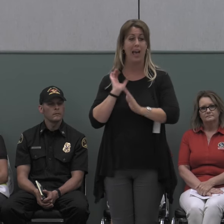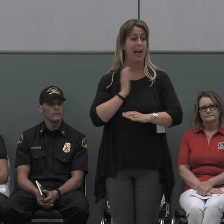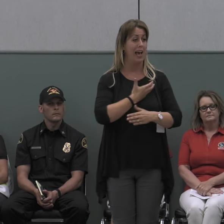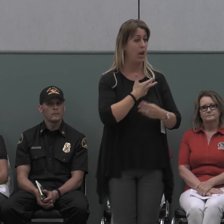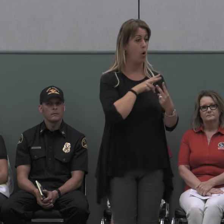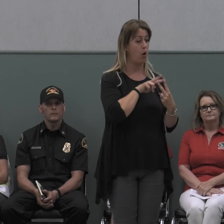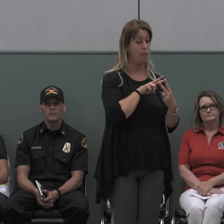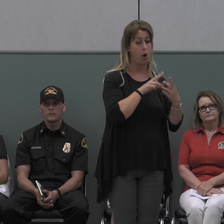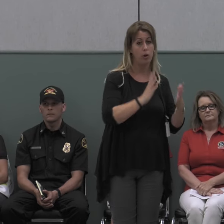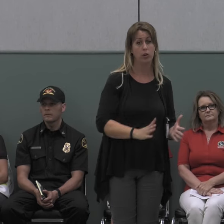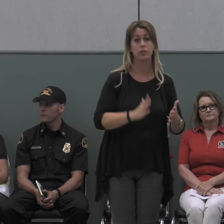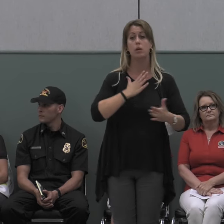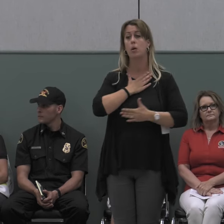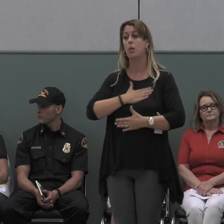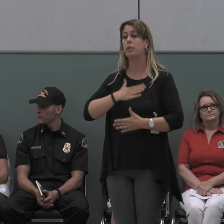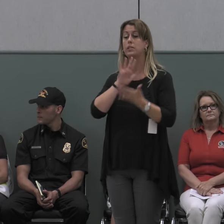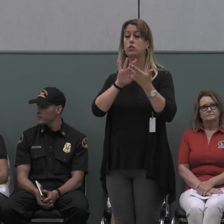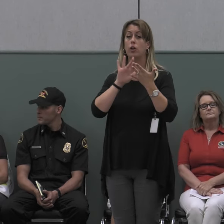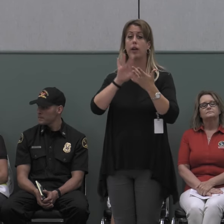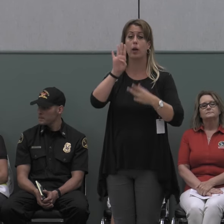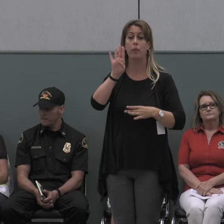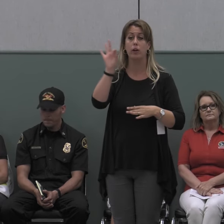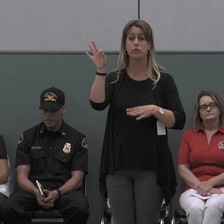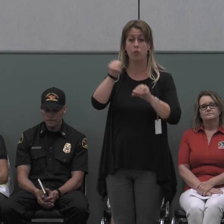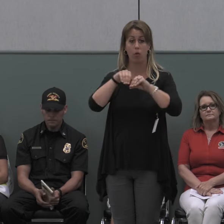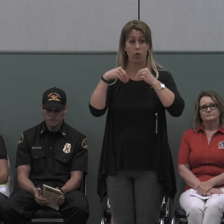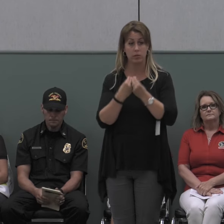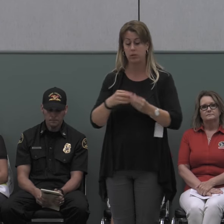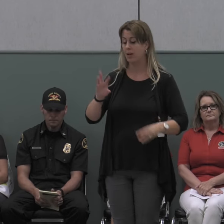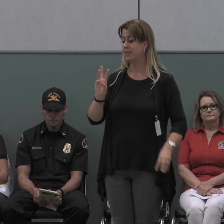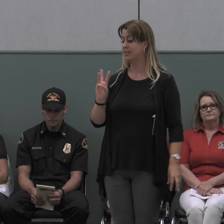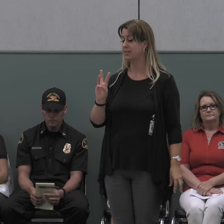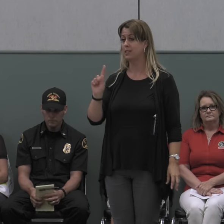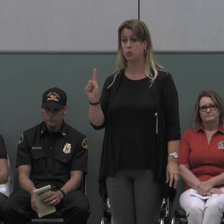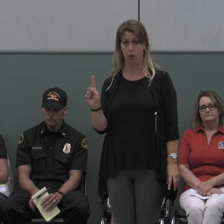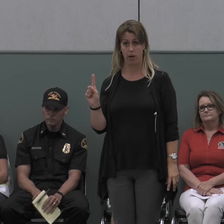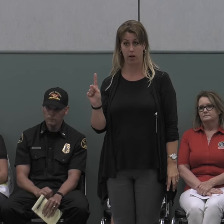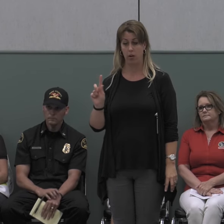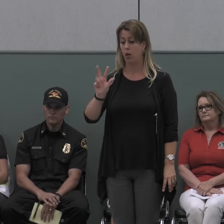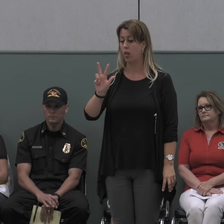please contact our Bakersfield office or for assistance, our Bakersfield office at